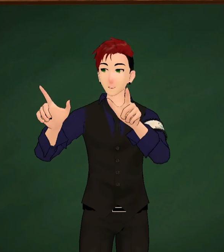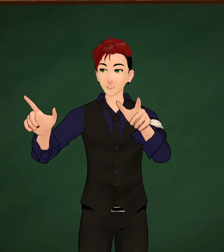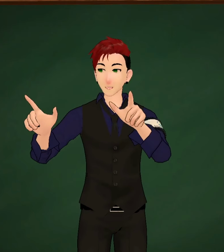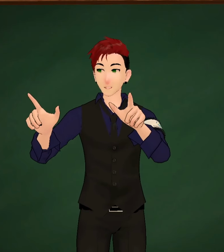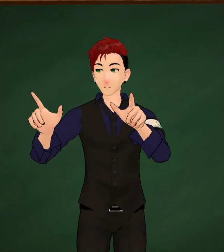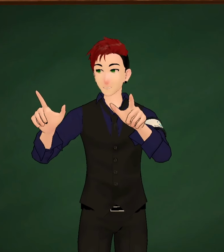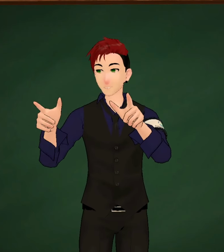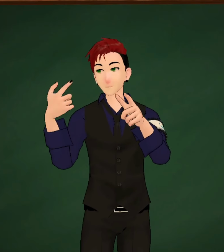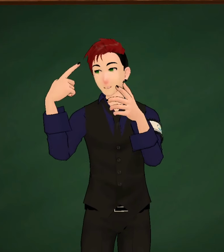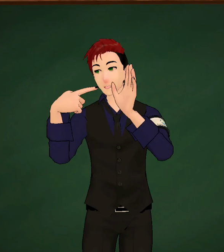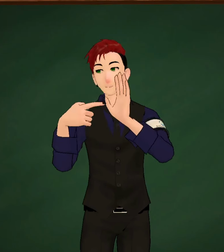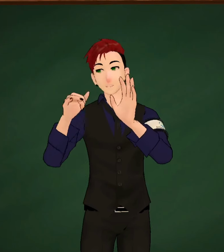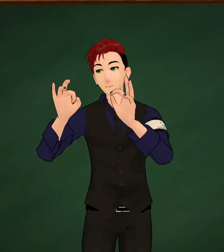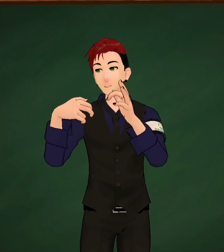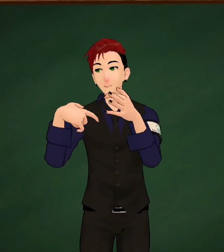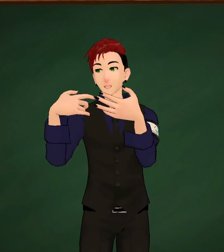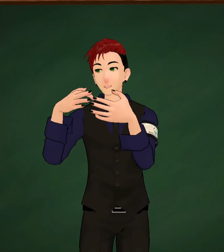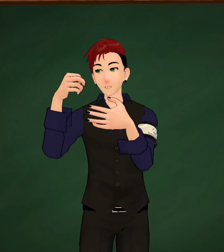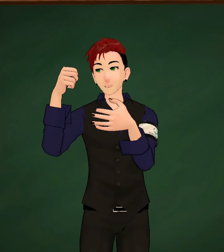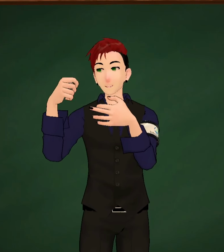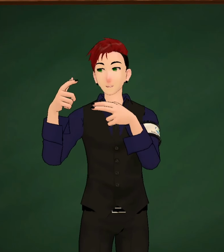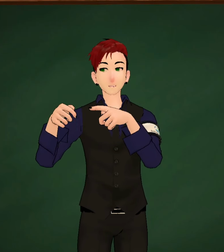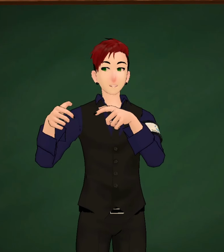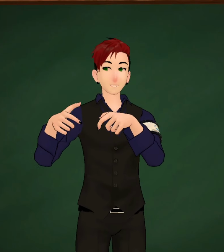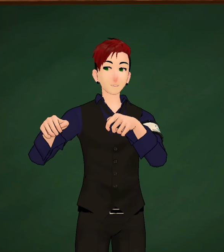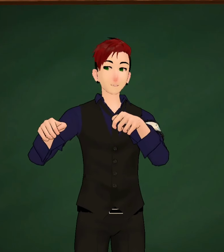a language, like for example, if I'm going to learn Japanese,